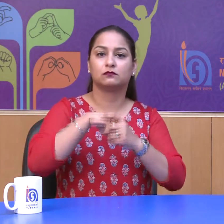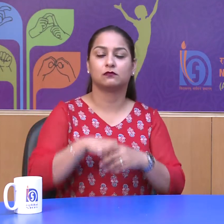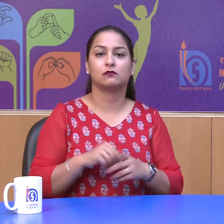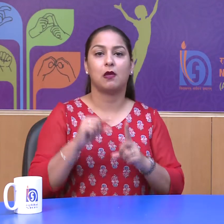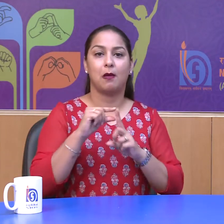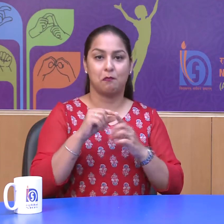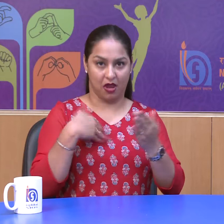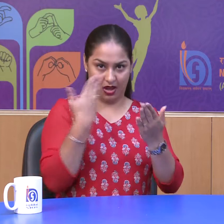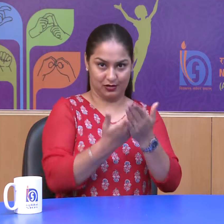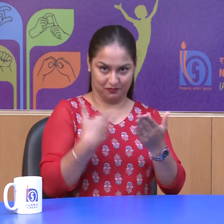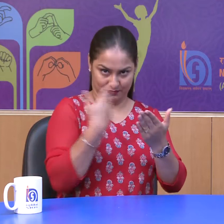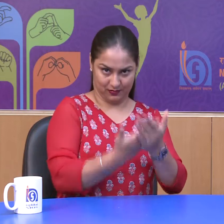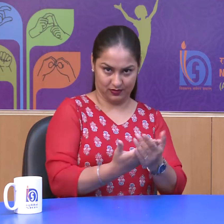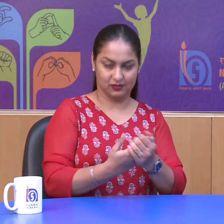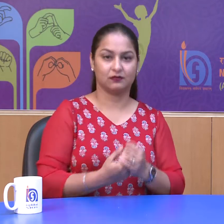participation in campaigns,